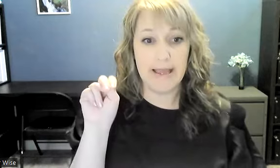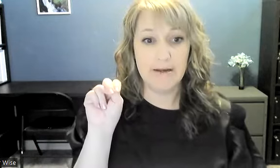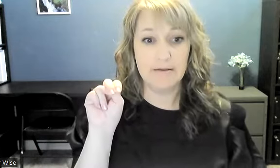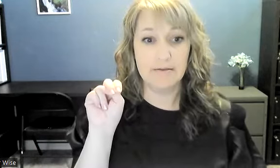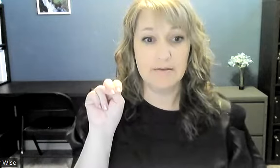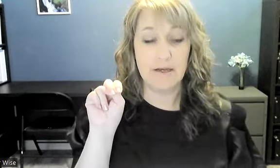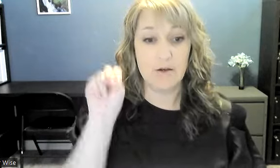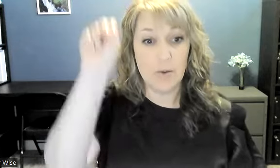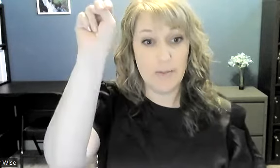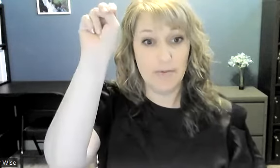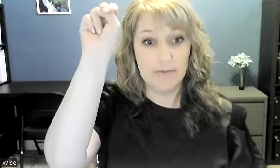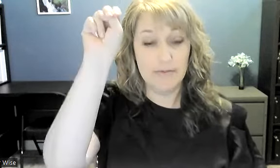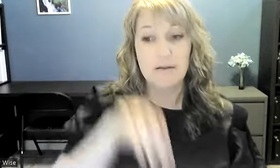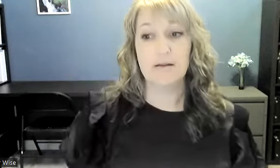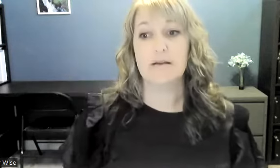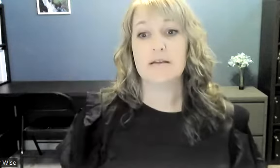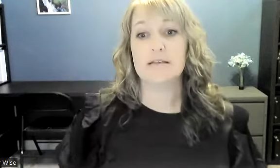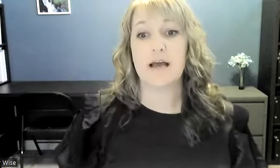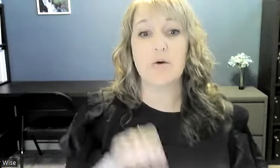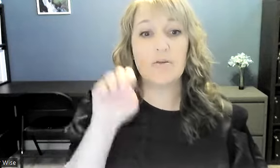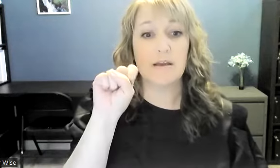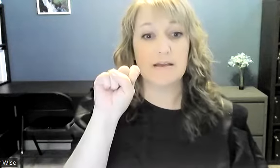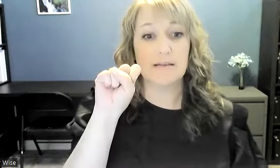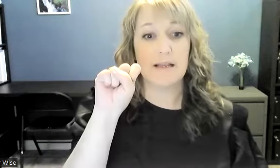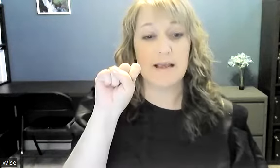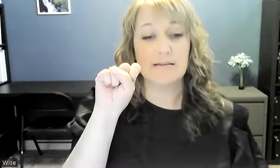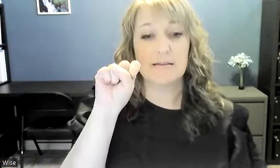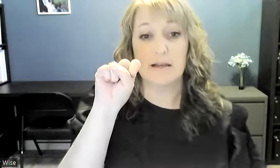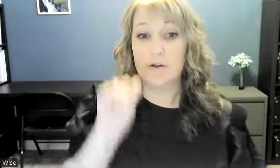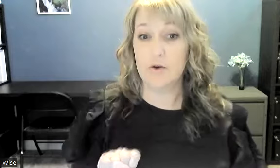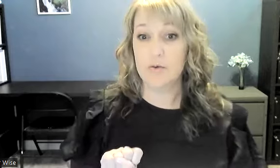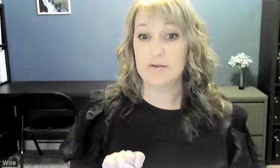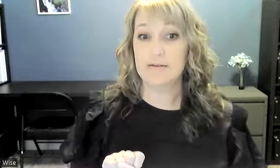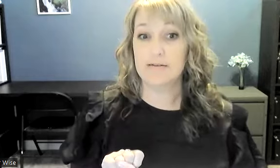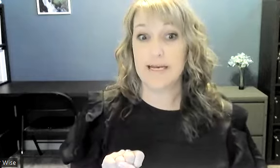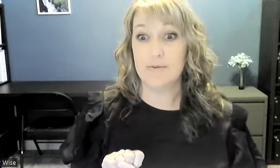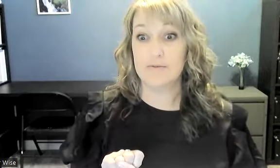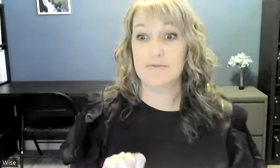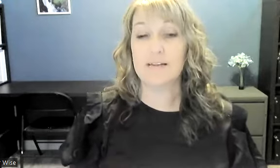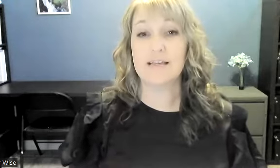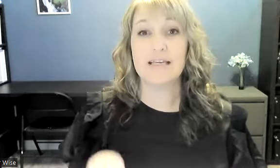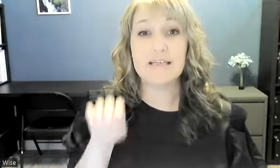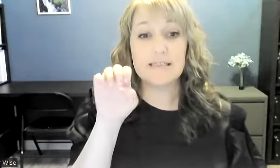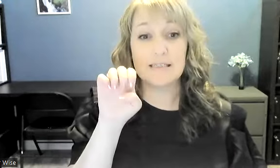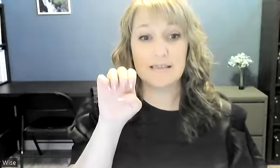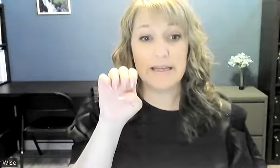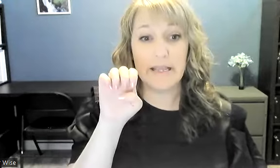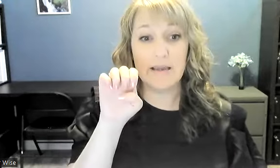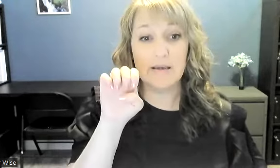N and you go up. South is an S and you go down. East, an E and